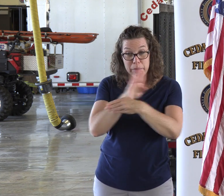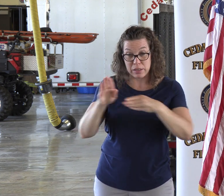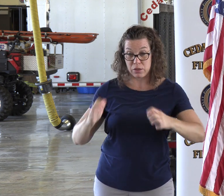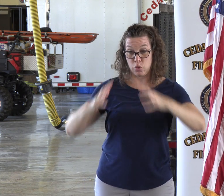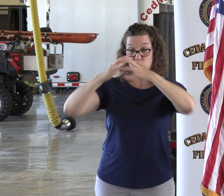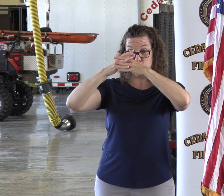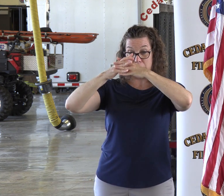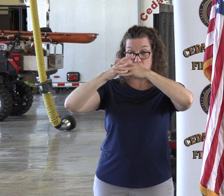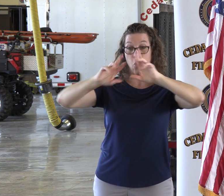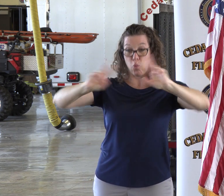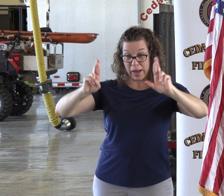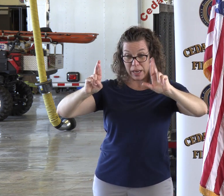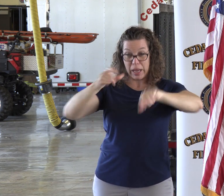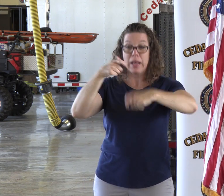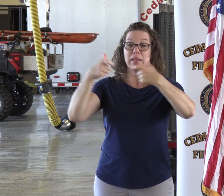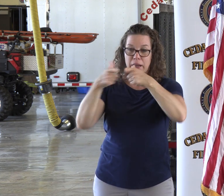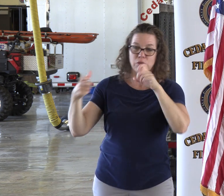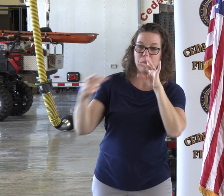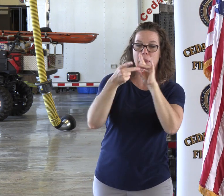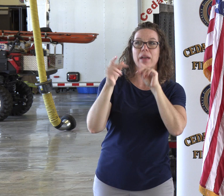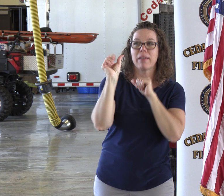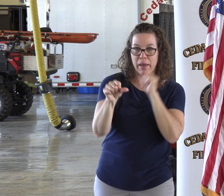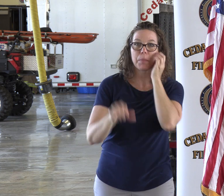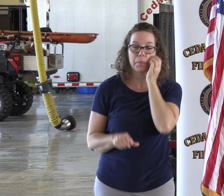be ready and waiting to reconnect your power.